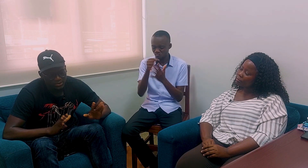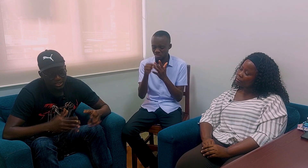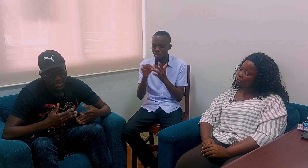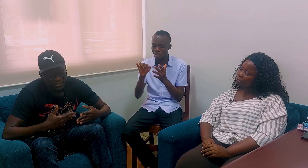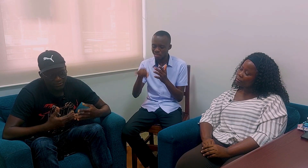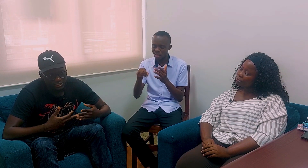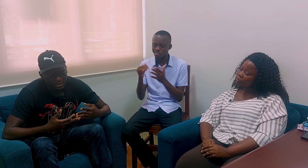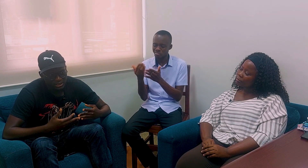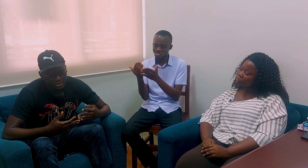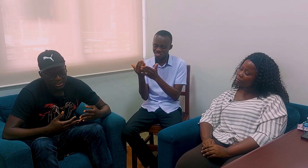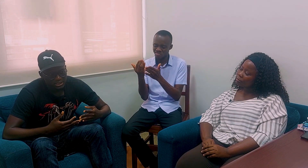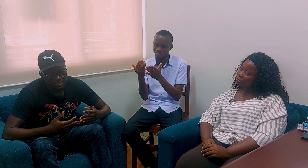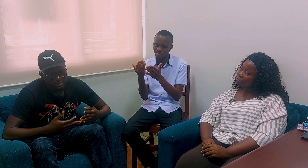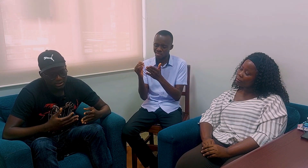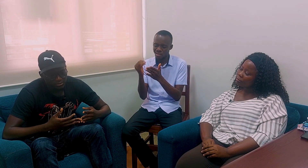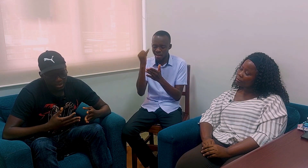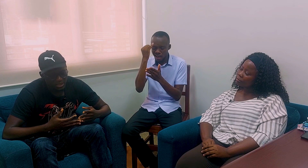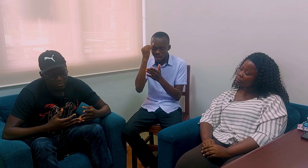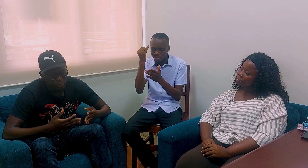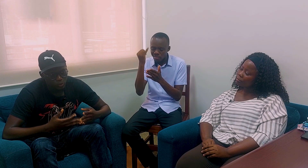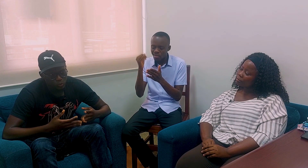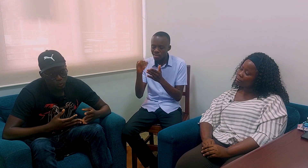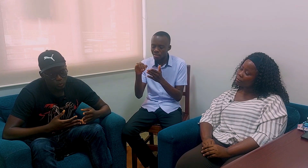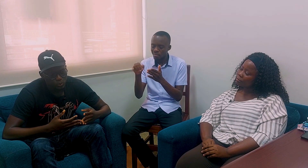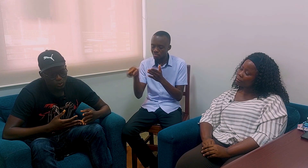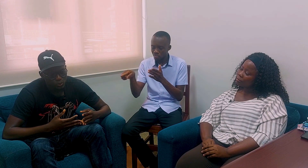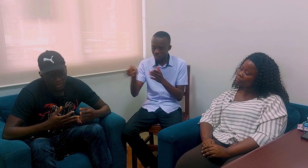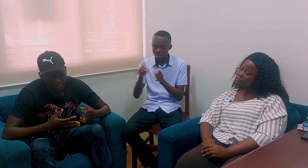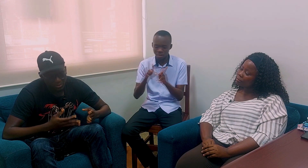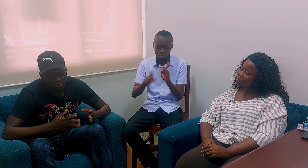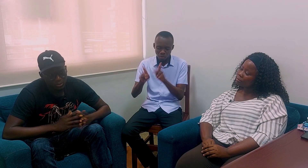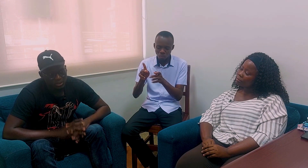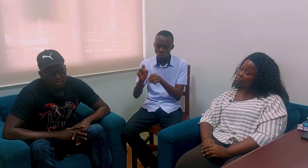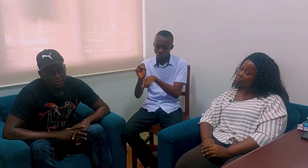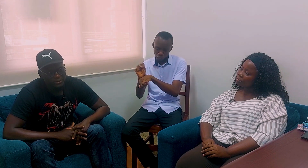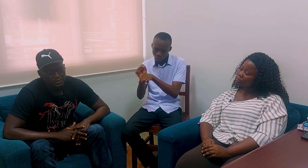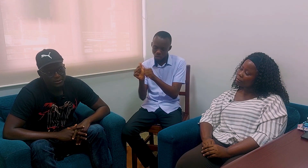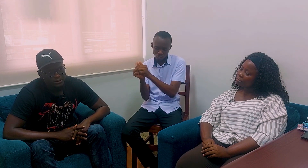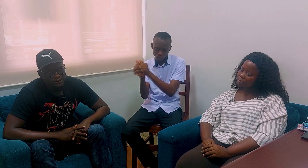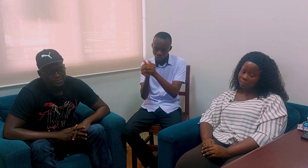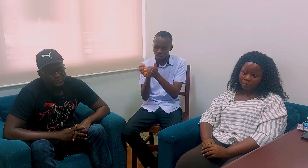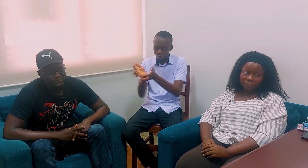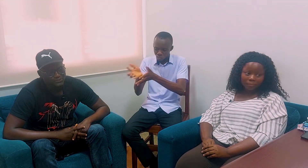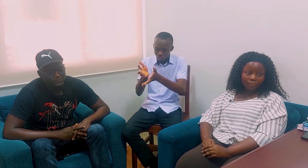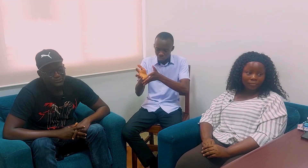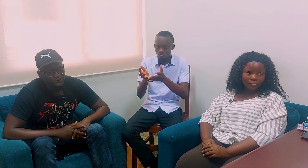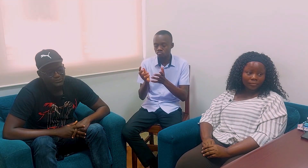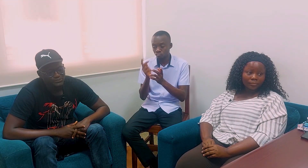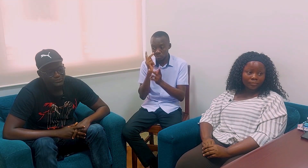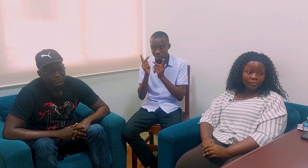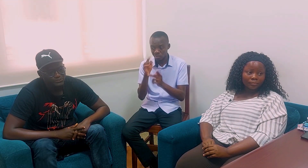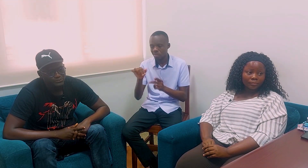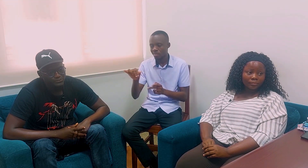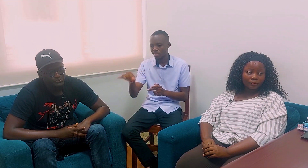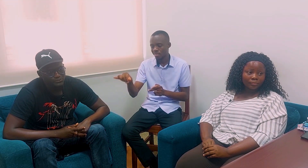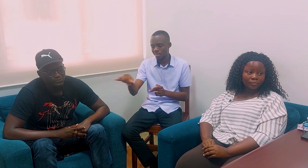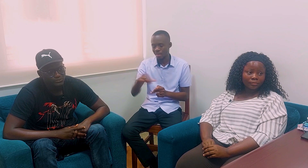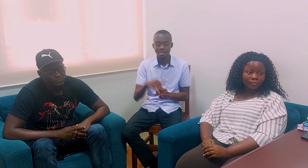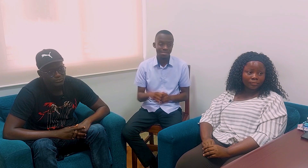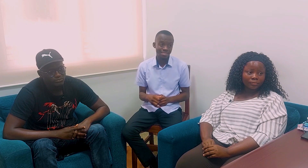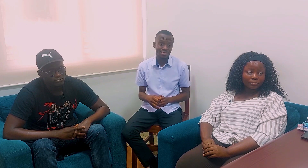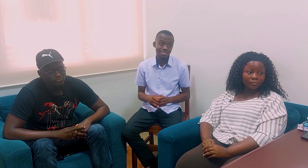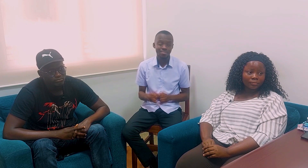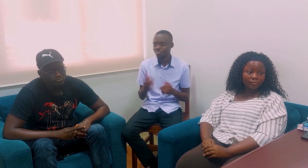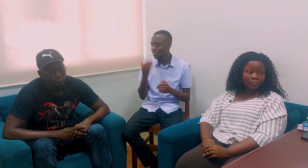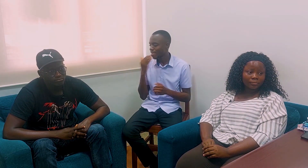ideas. This is what I have been able to work with people around. Thank you so much. So this wraps up